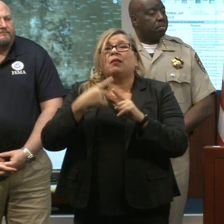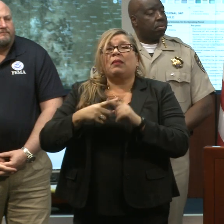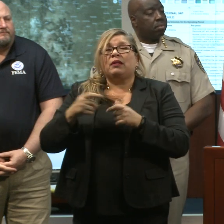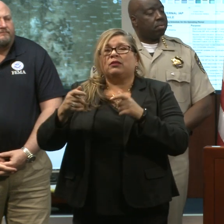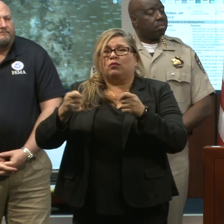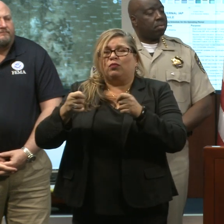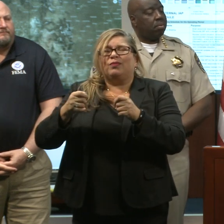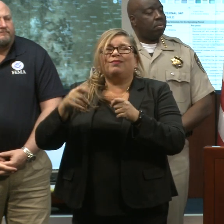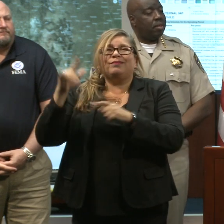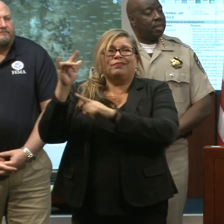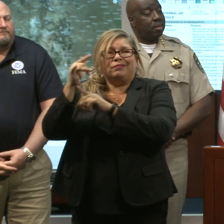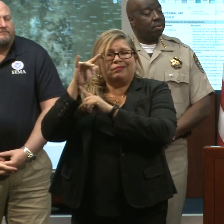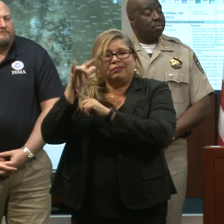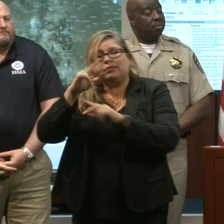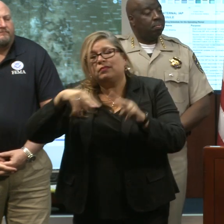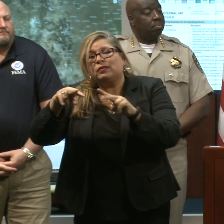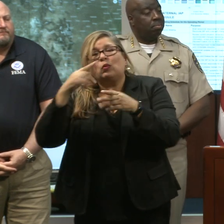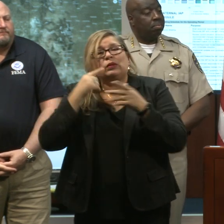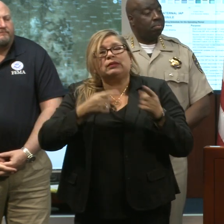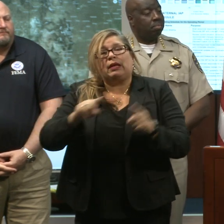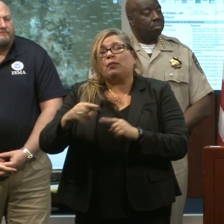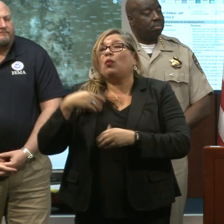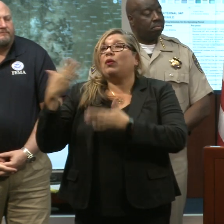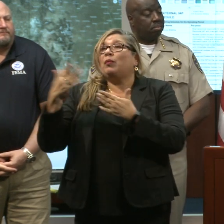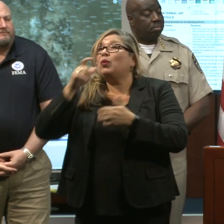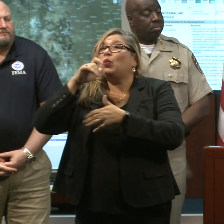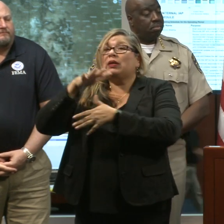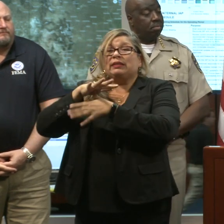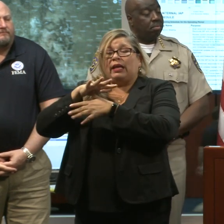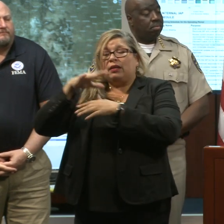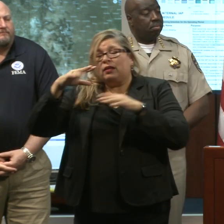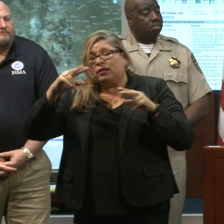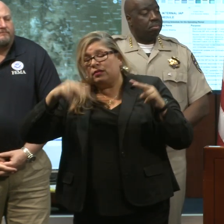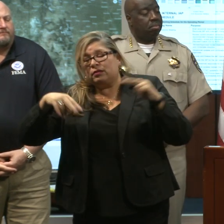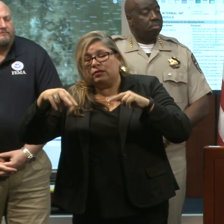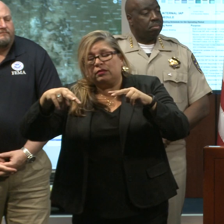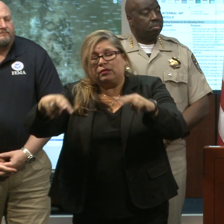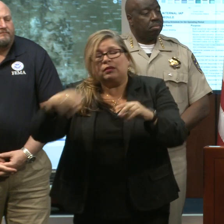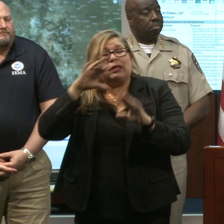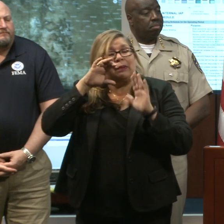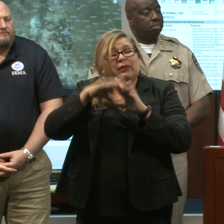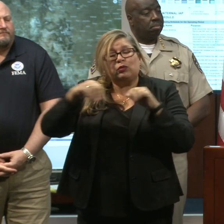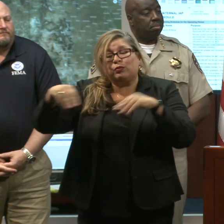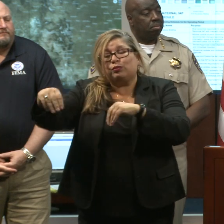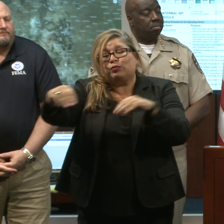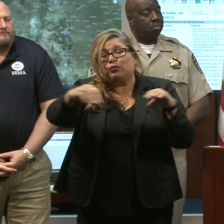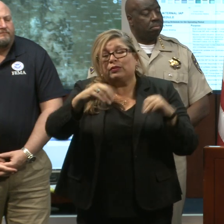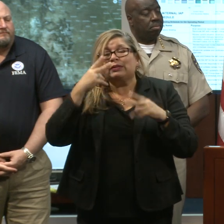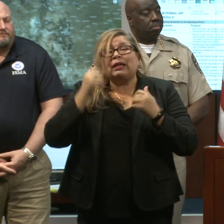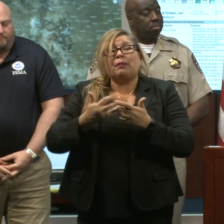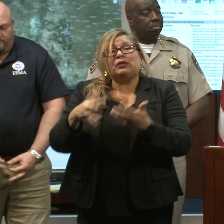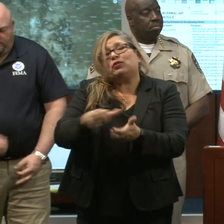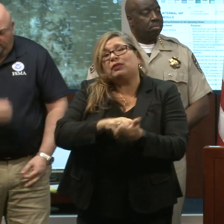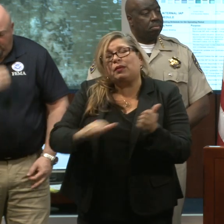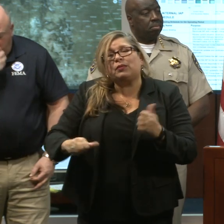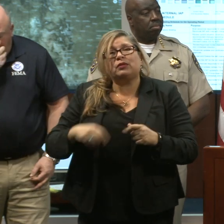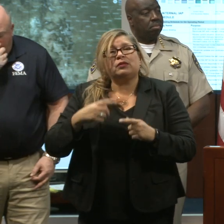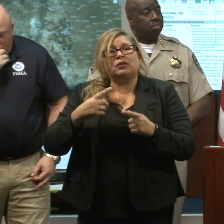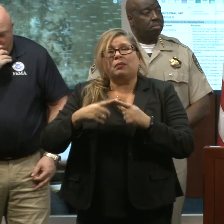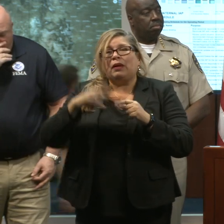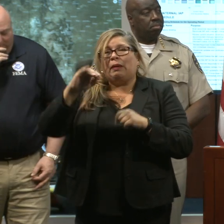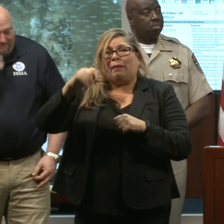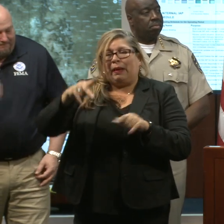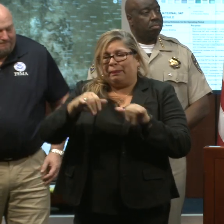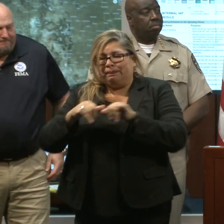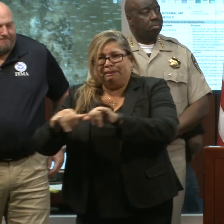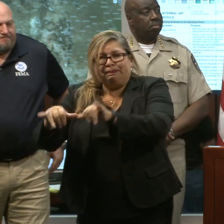awareness. We're bringing in satellite imagery experts to assist with damage assessments and fire mapping through space-based systems.